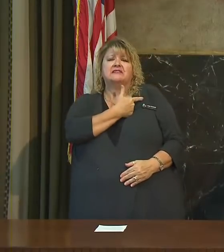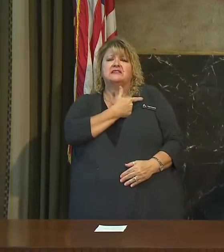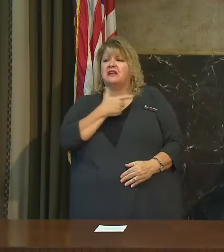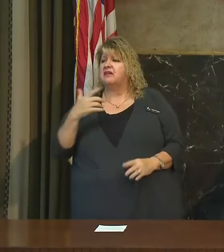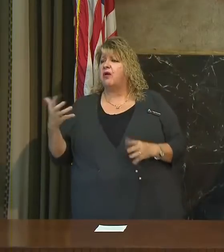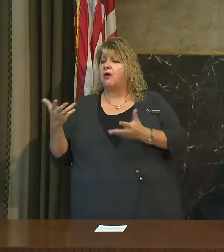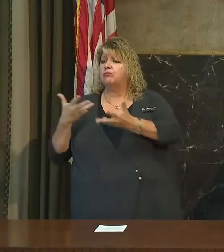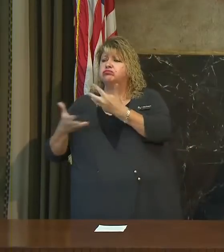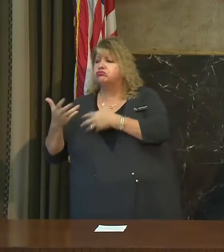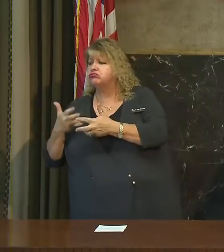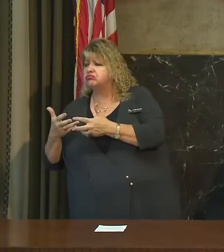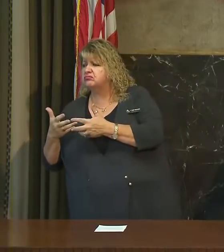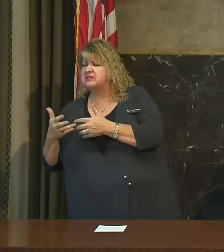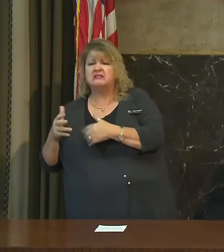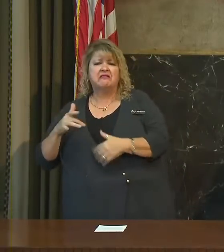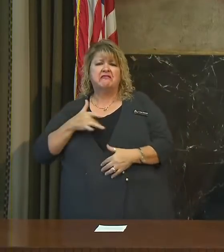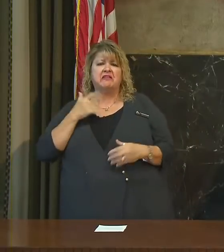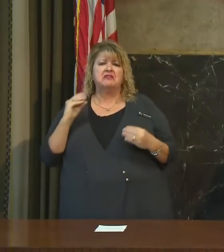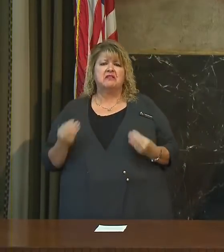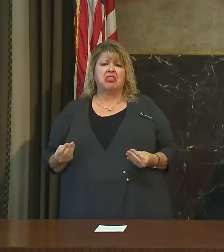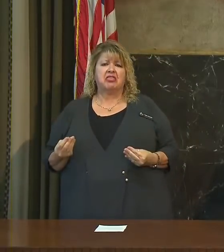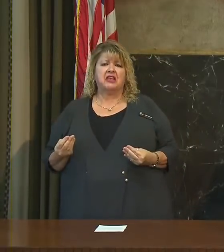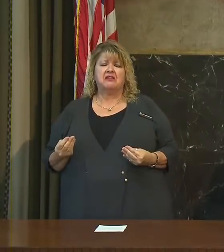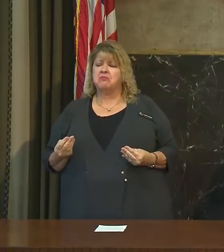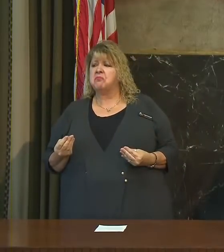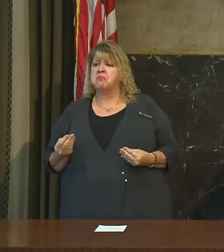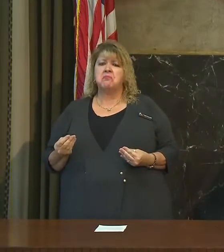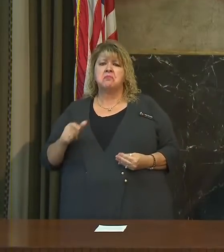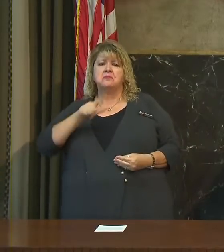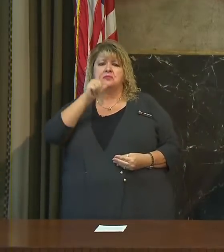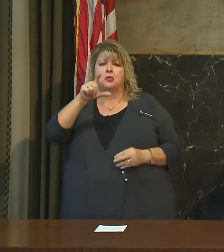and asymptomatic, even after an exposure.